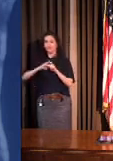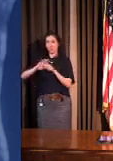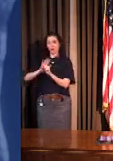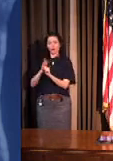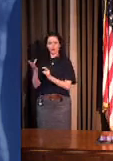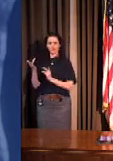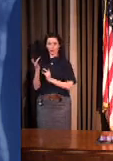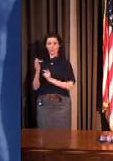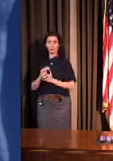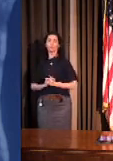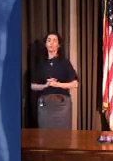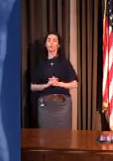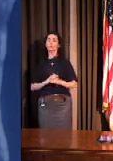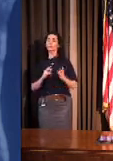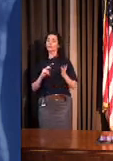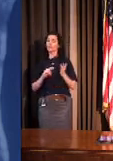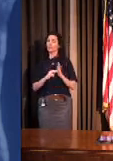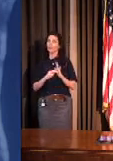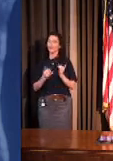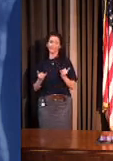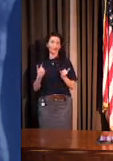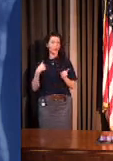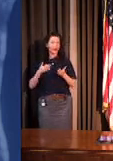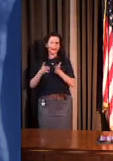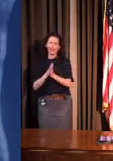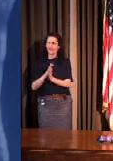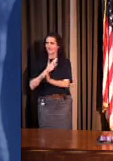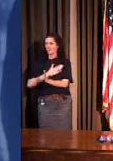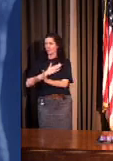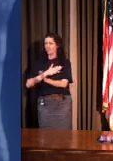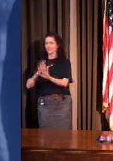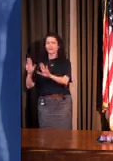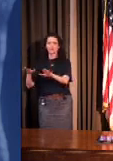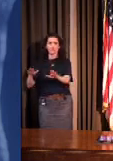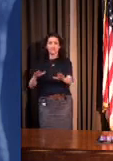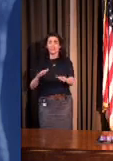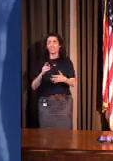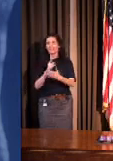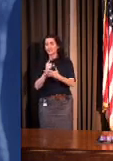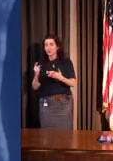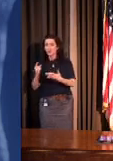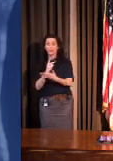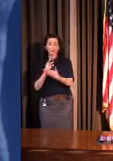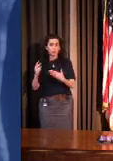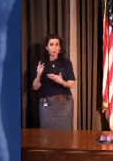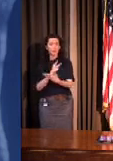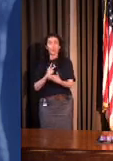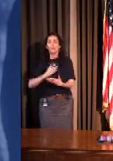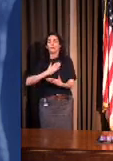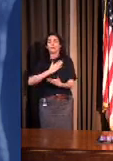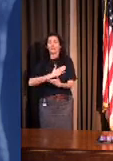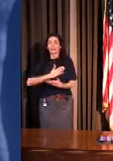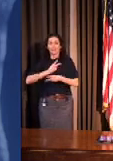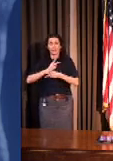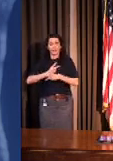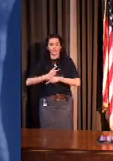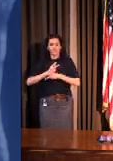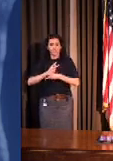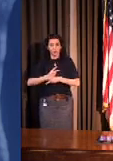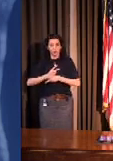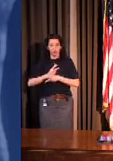brings me to a couple of requests I'd like to make of folks. We have to be cognizant right now for the next few weeks to not do anything